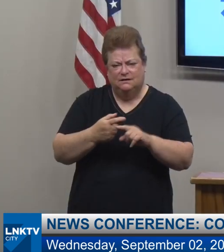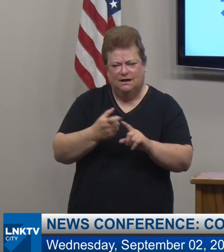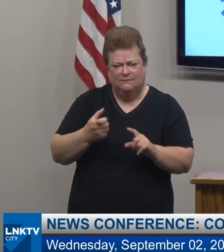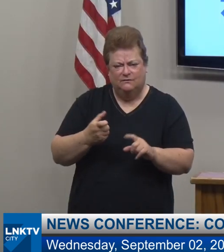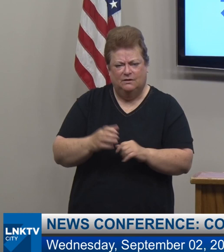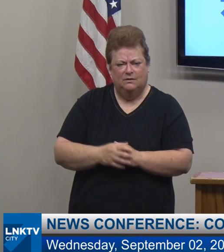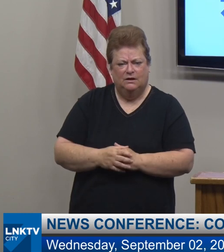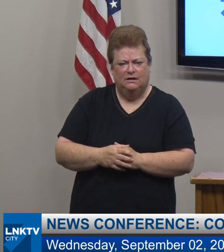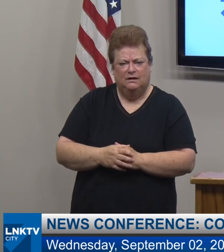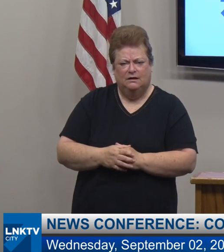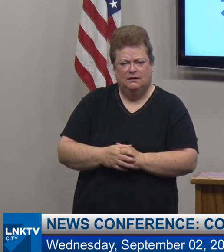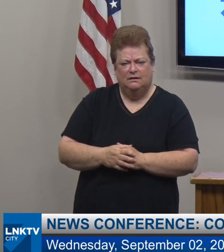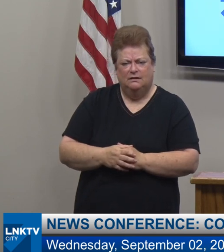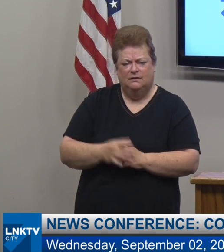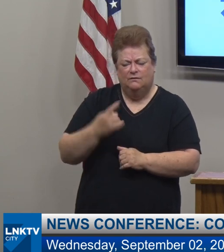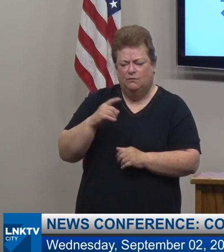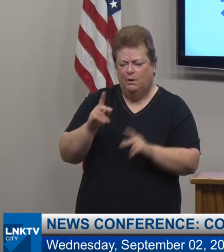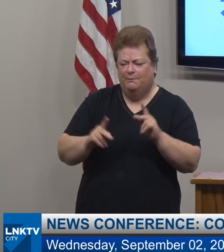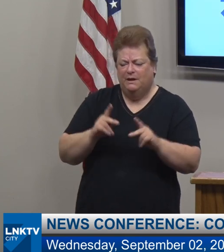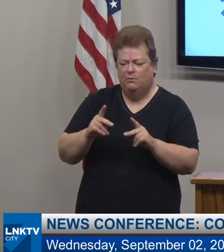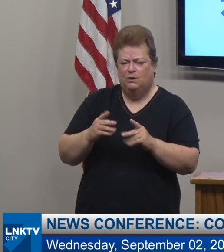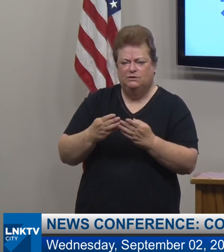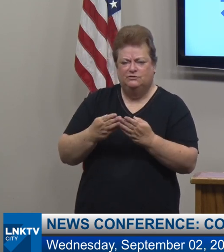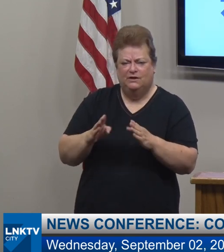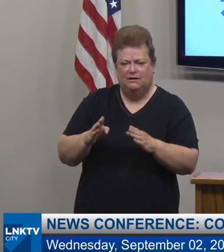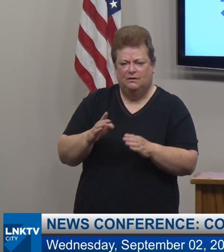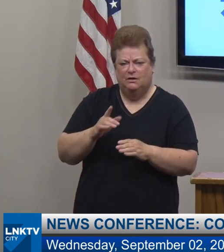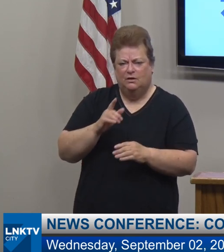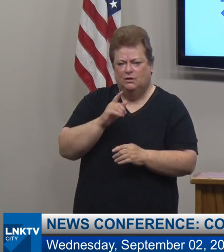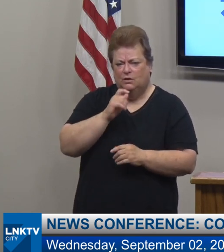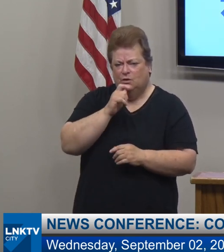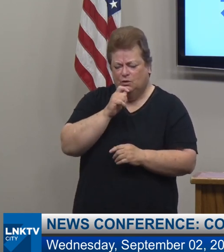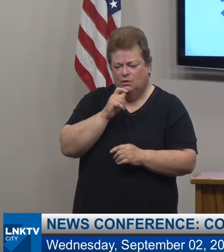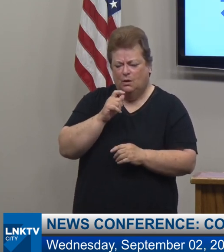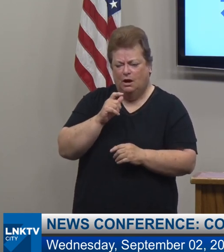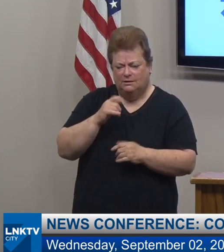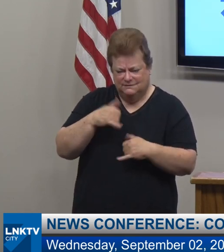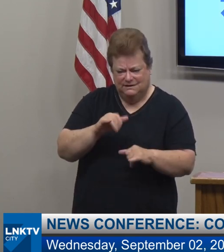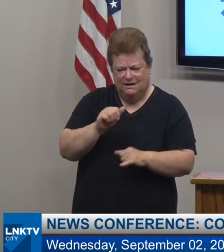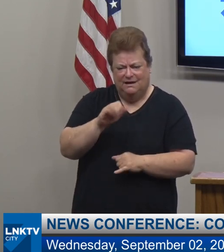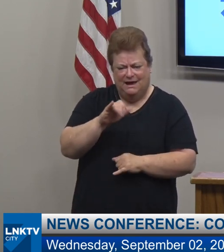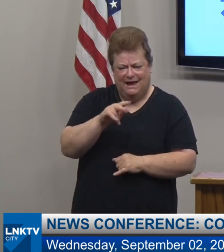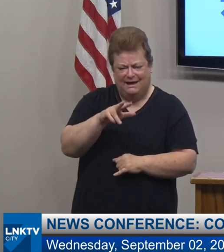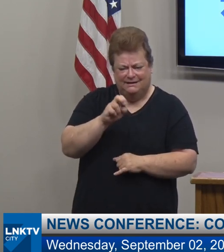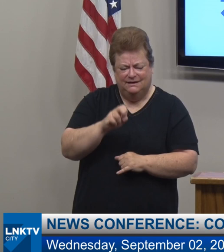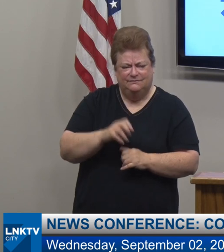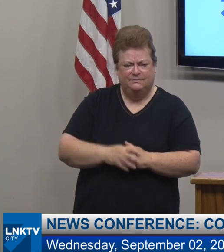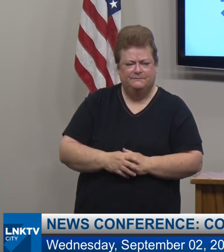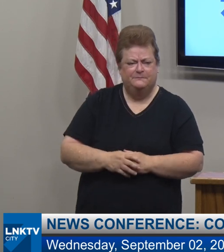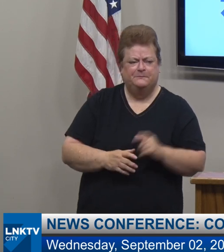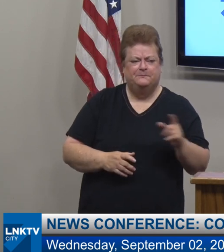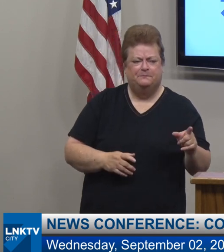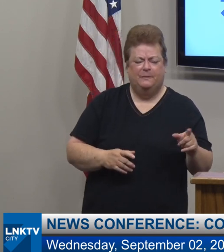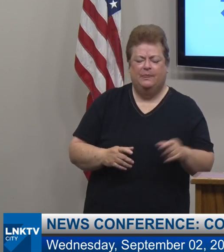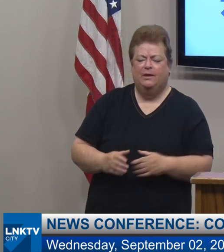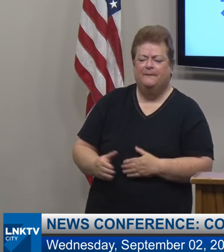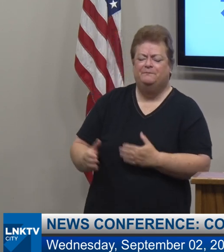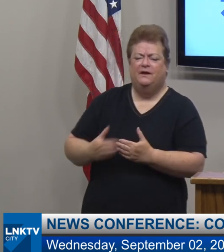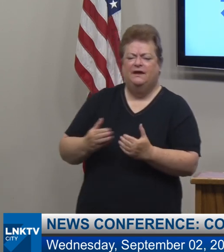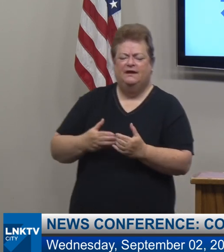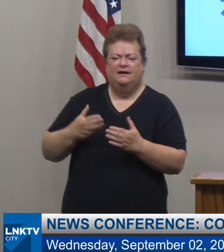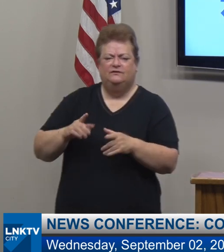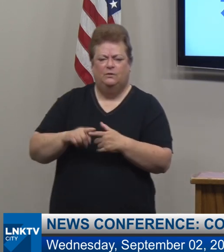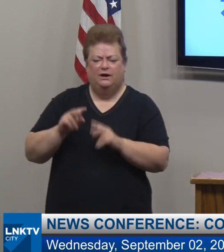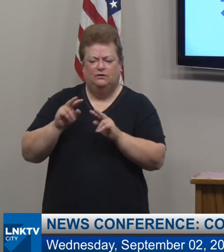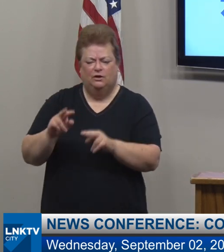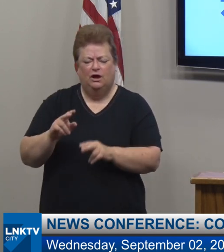generally of people who would still are considered contagious enough to be active? Okay, so Riley, an easy way to look at that is